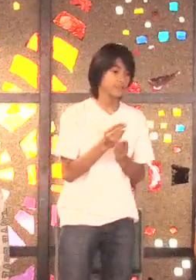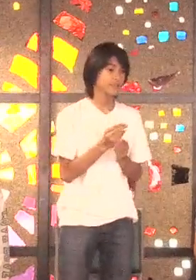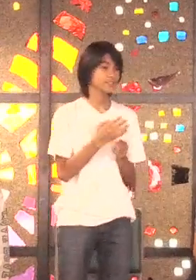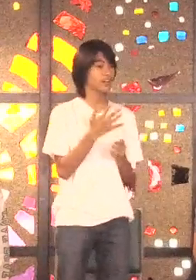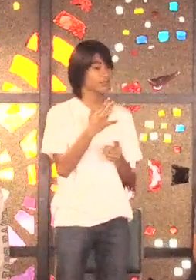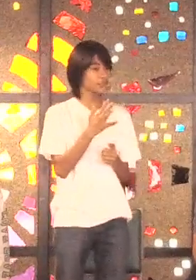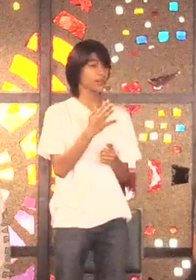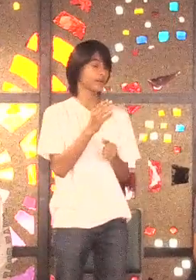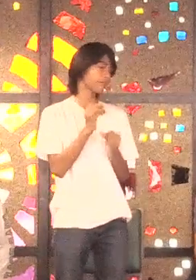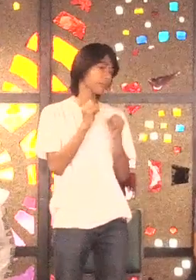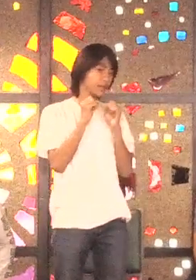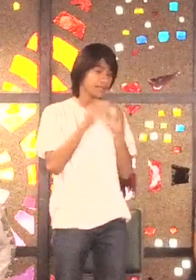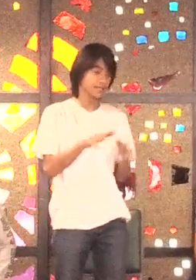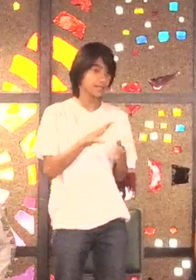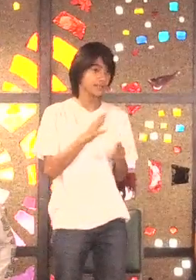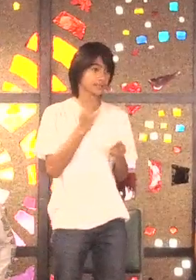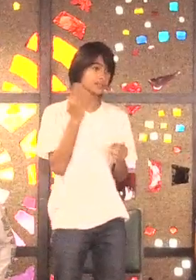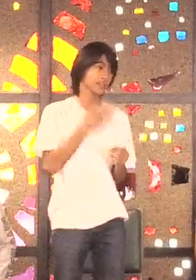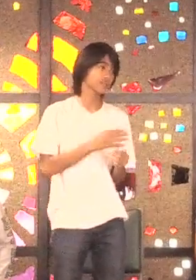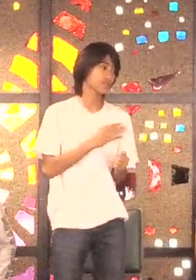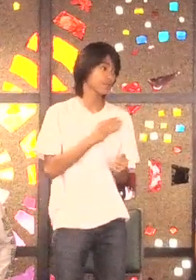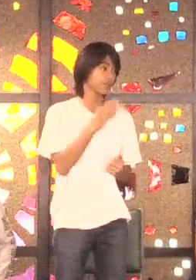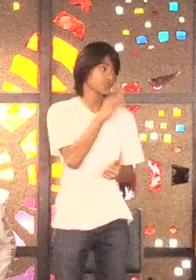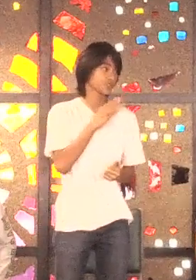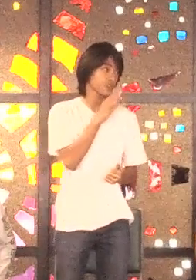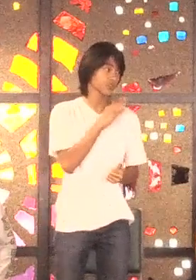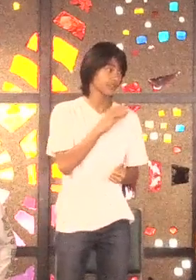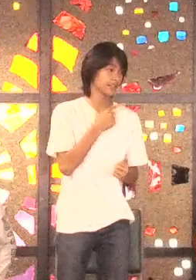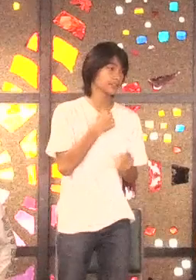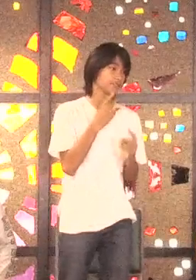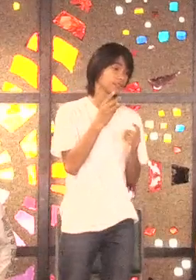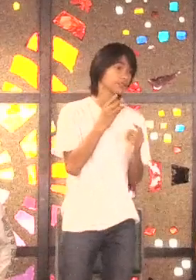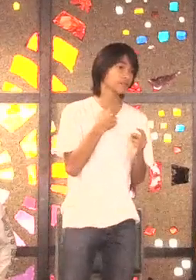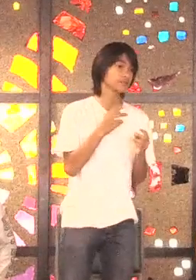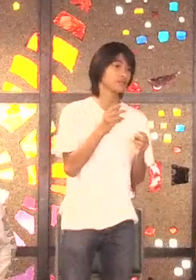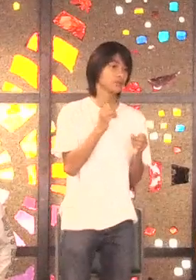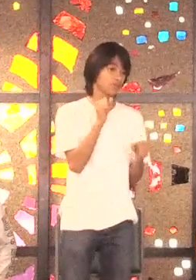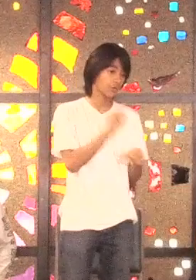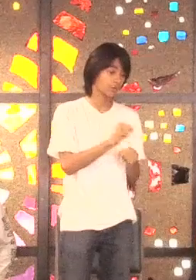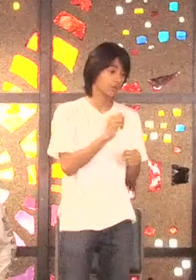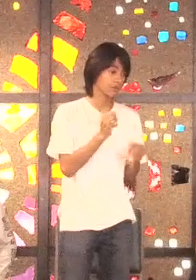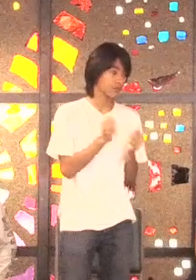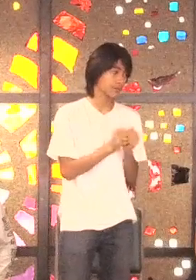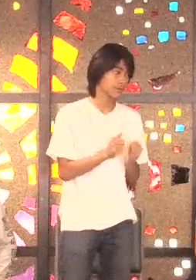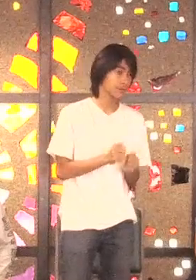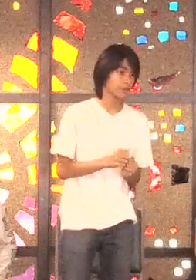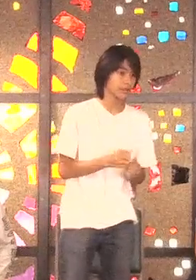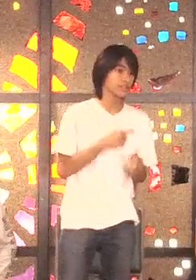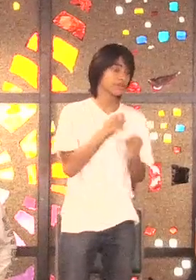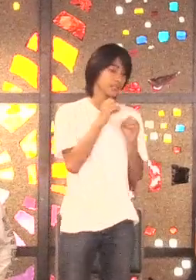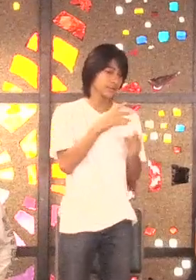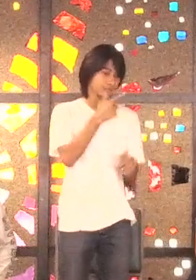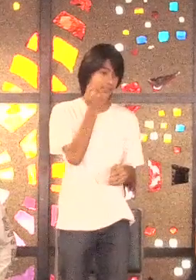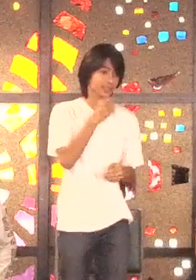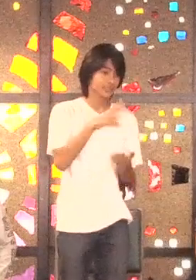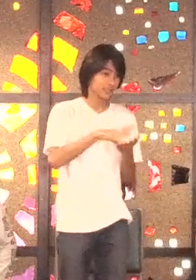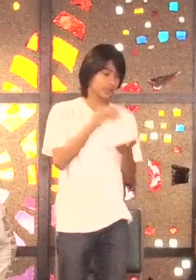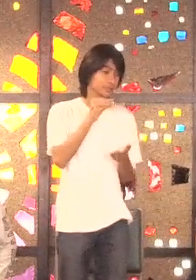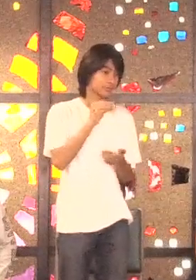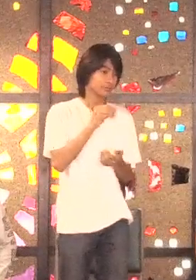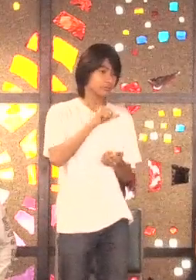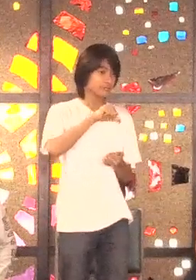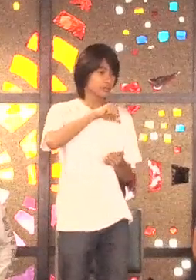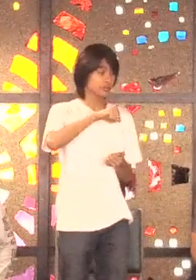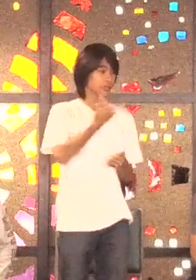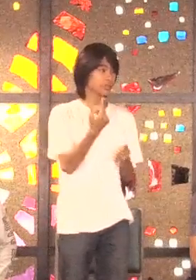Honestly, it's kind of a blessing / frustration not to have to work with. It's a blessing because I can